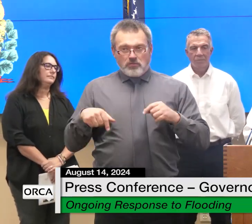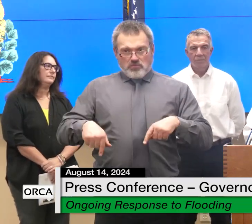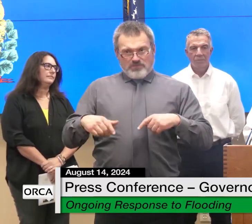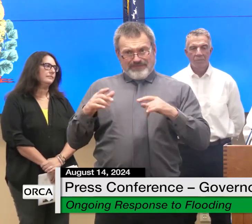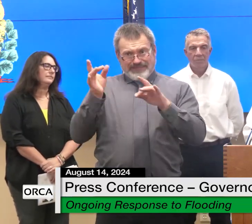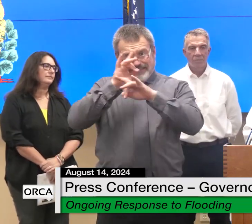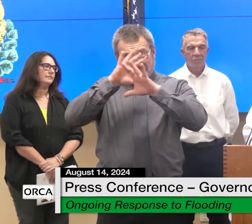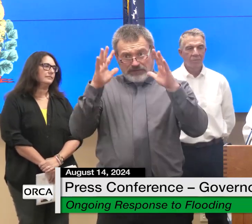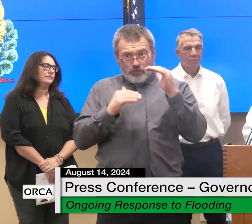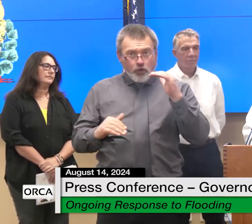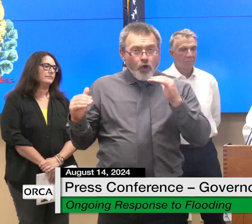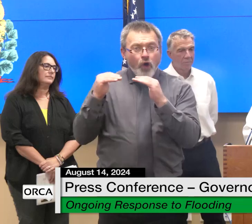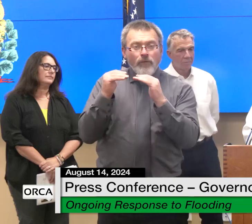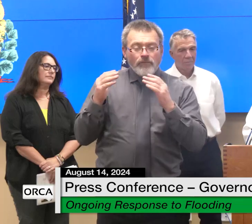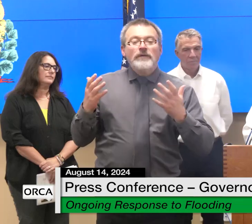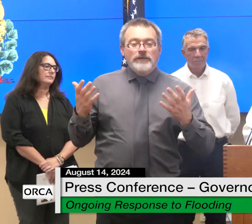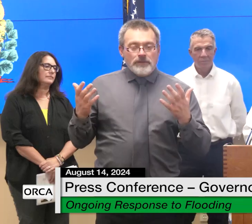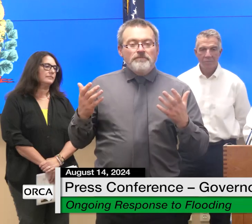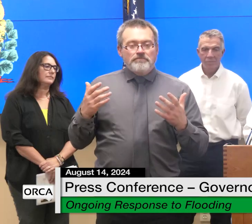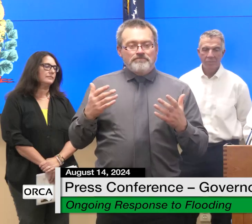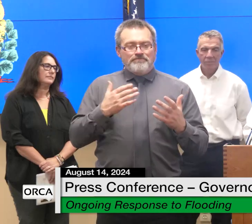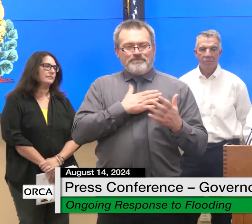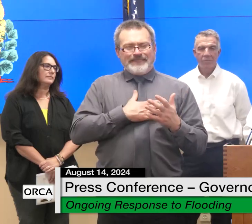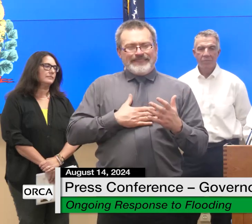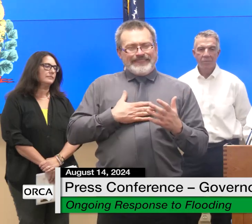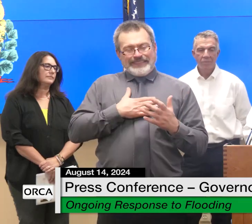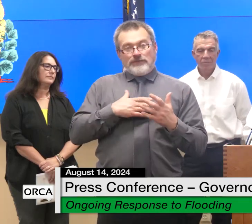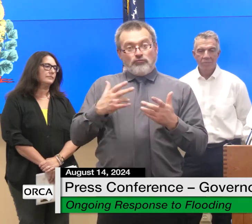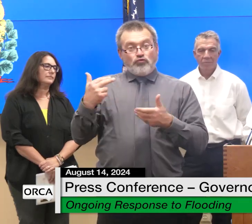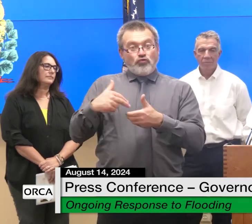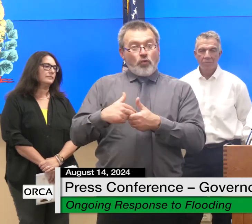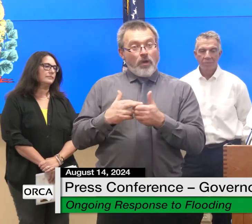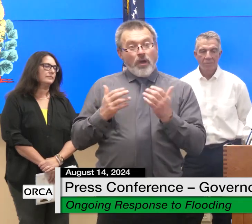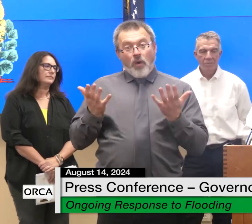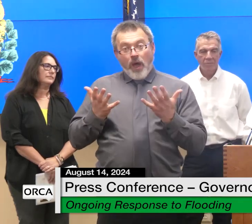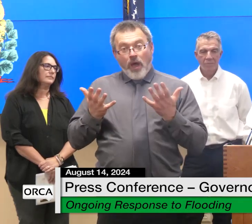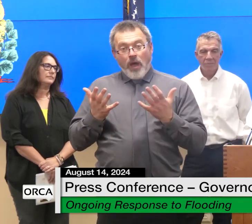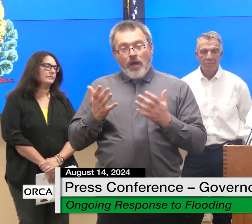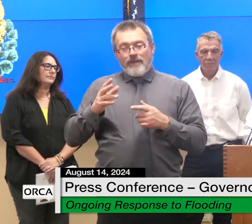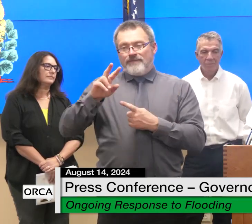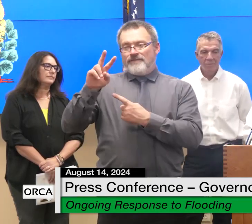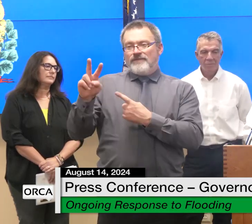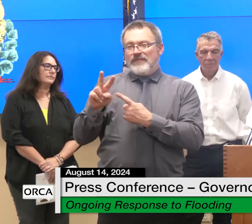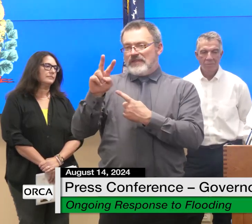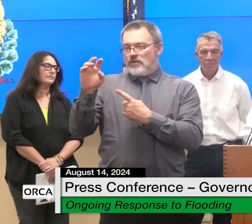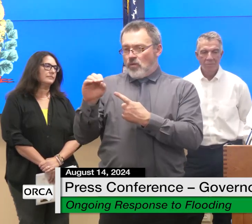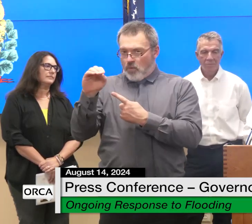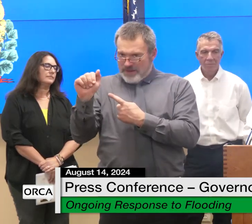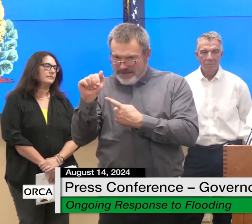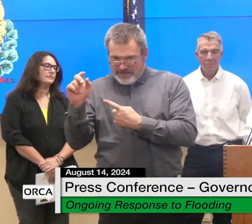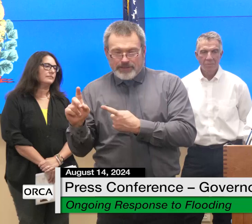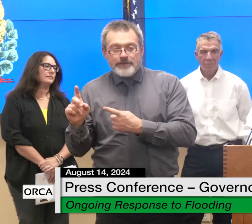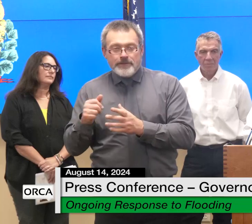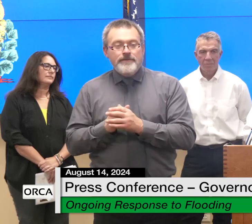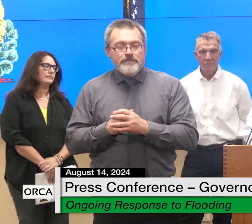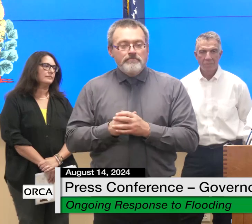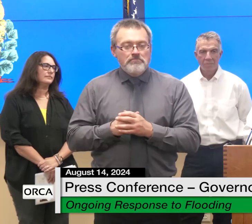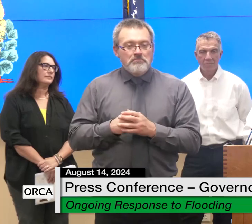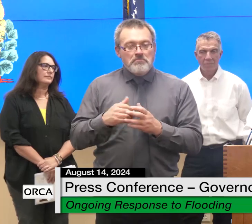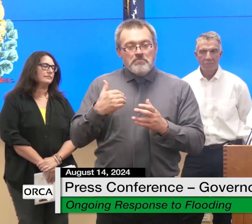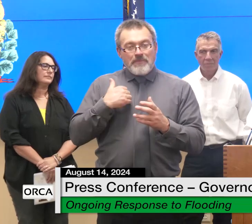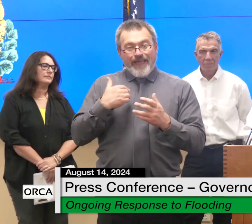work, please consider joining the Vermont VOAD group. Information can be found on